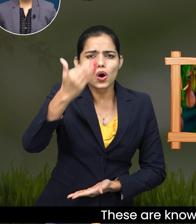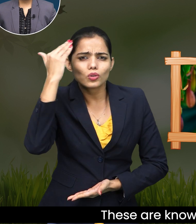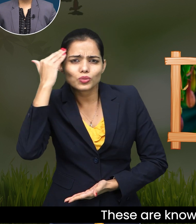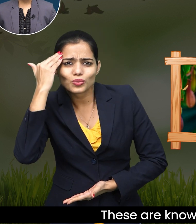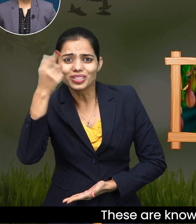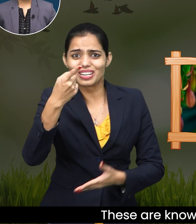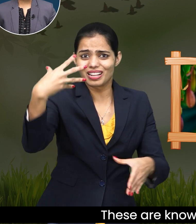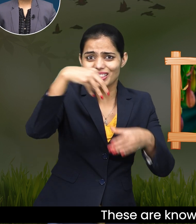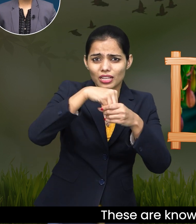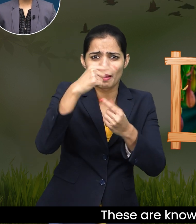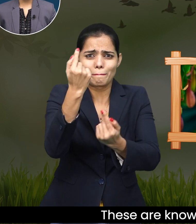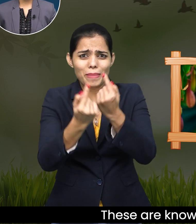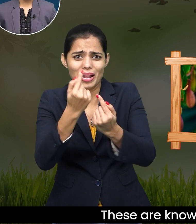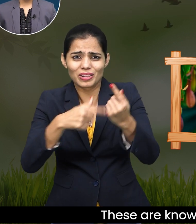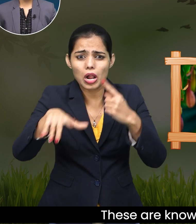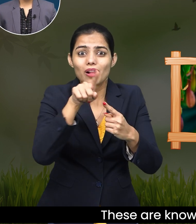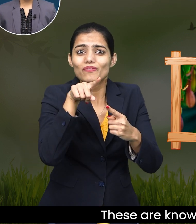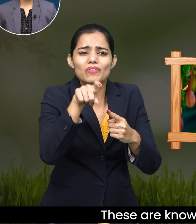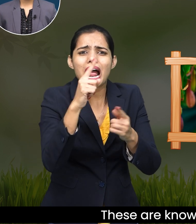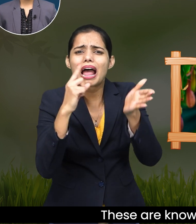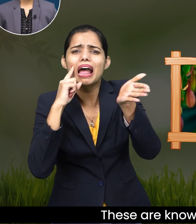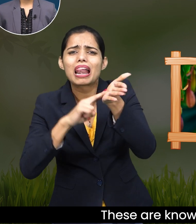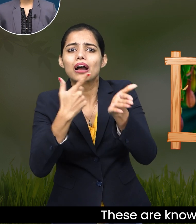These are known as insectivorous plants.